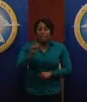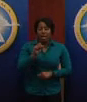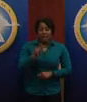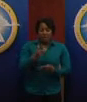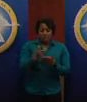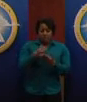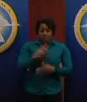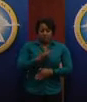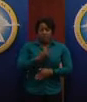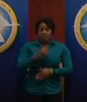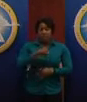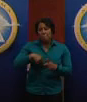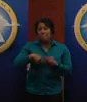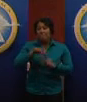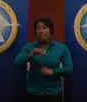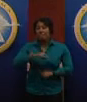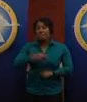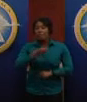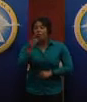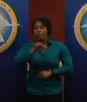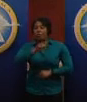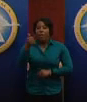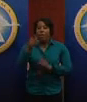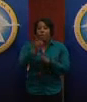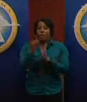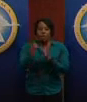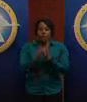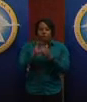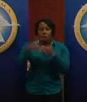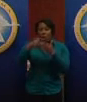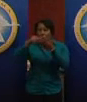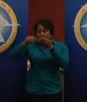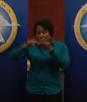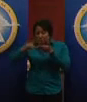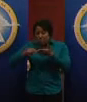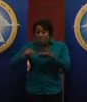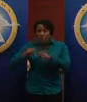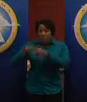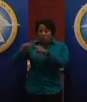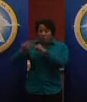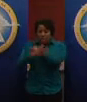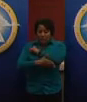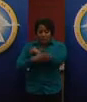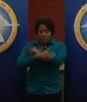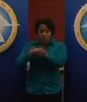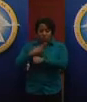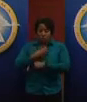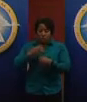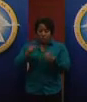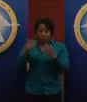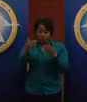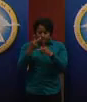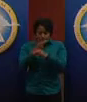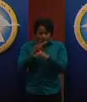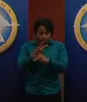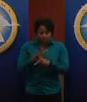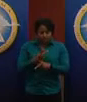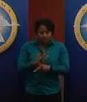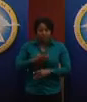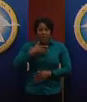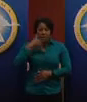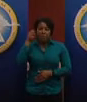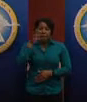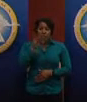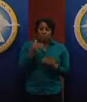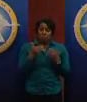pull together the very best research from across the country and even from other countries as we try to navigate and figure out what's the best